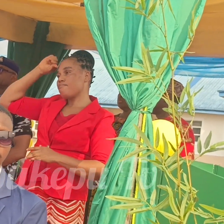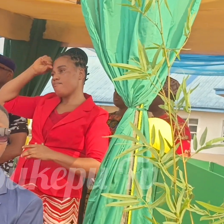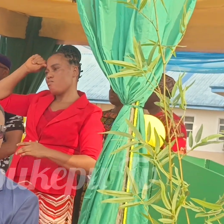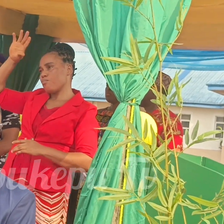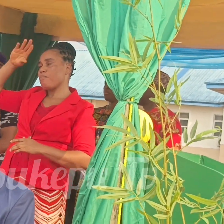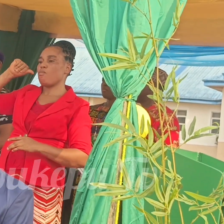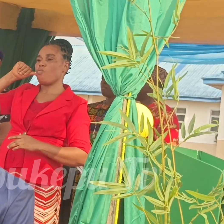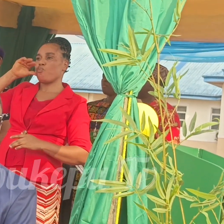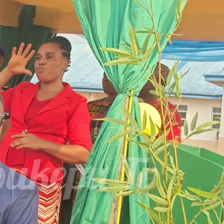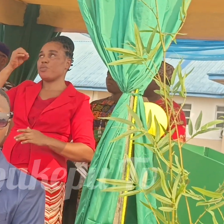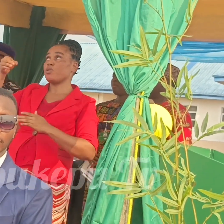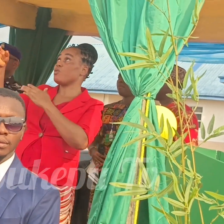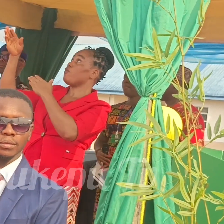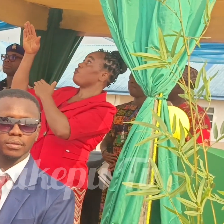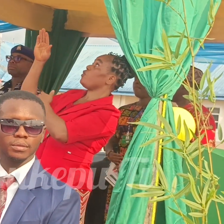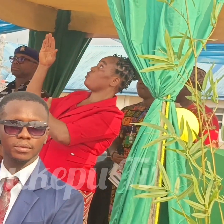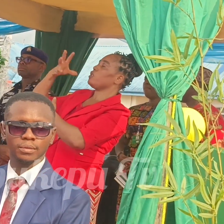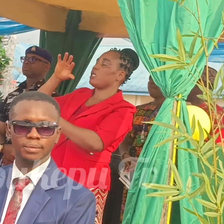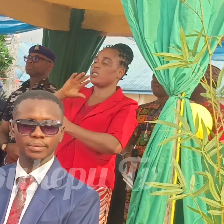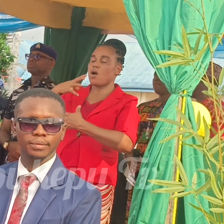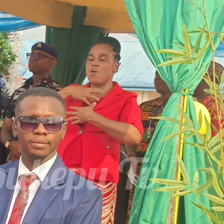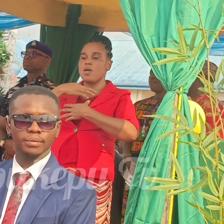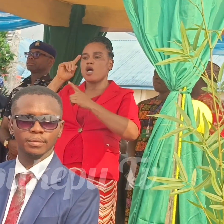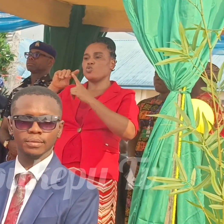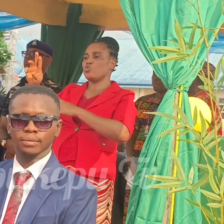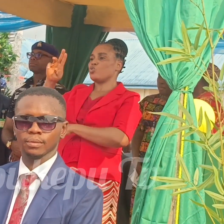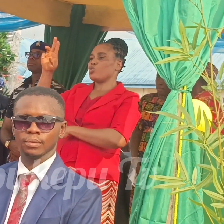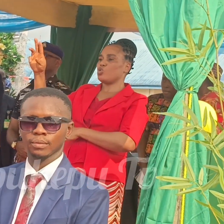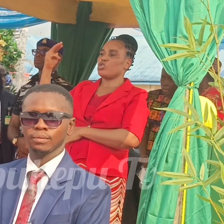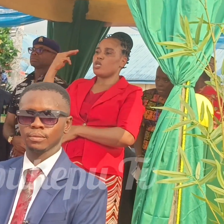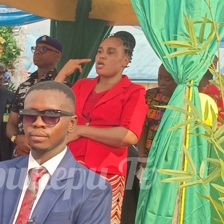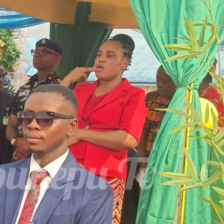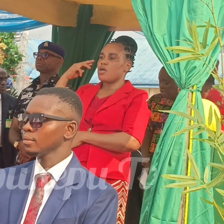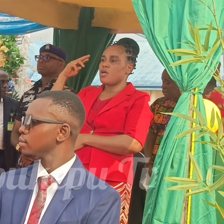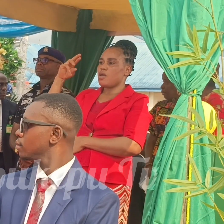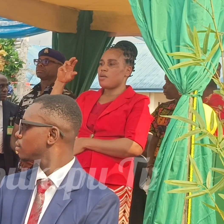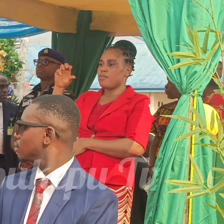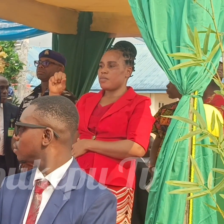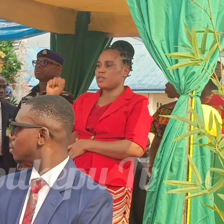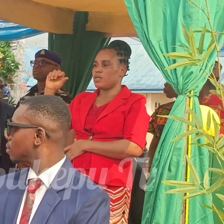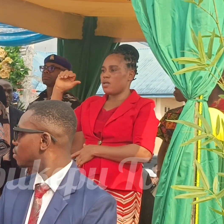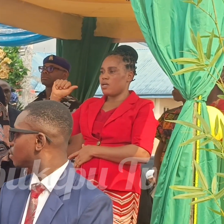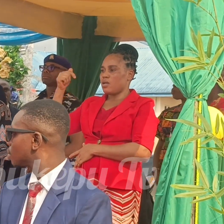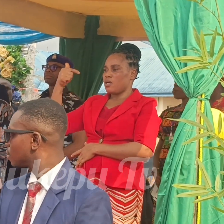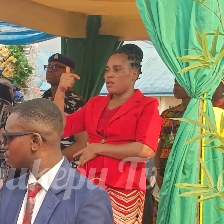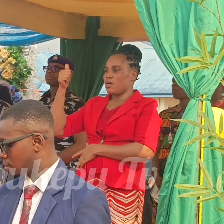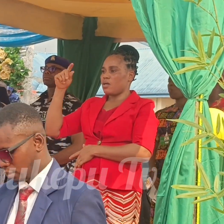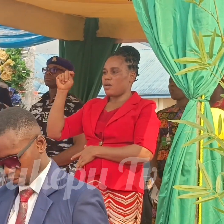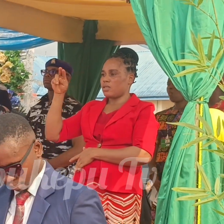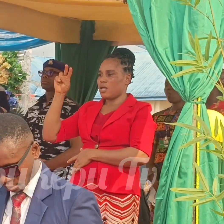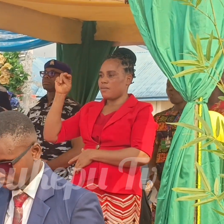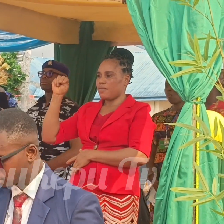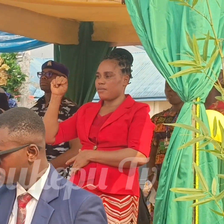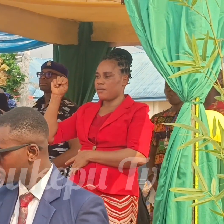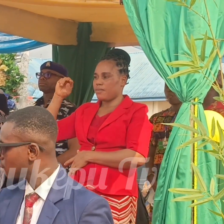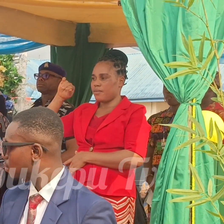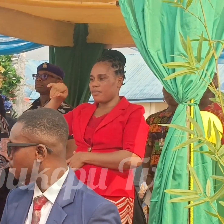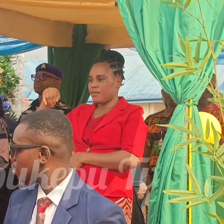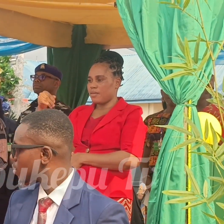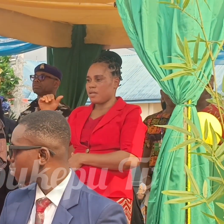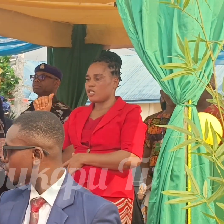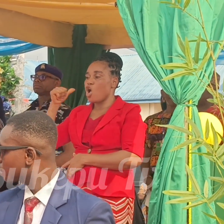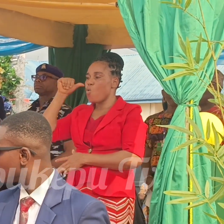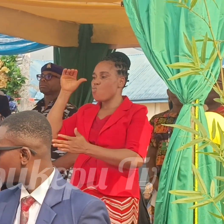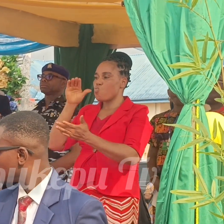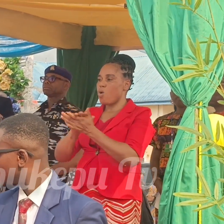God. And I would like to use Mrs. Agatha Nnaji, a